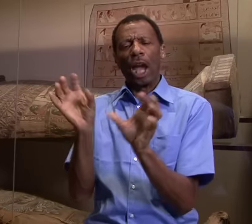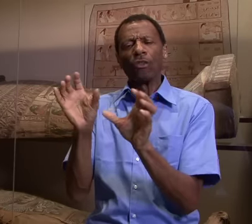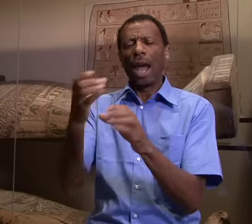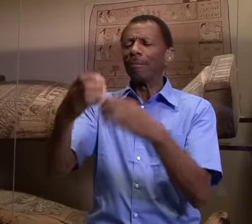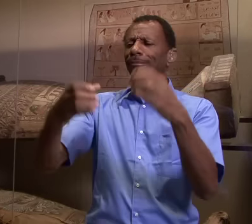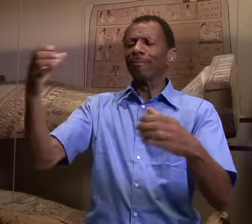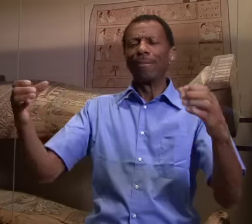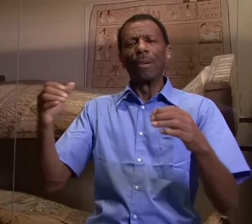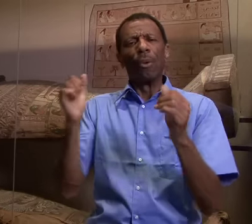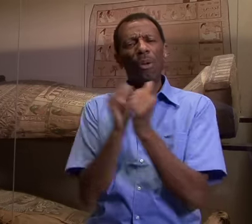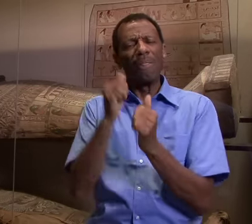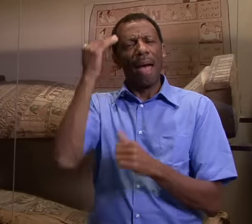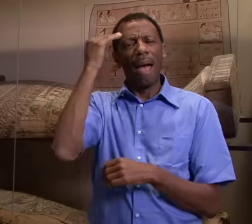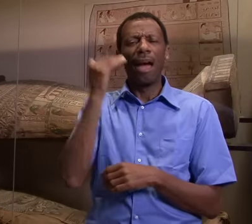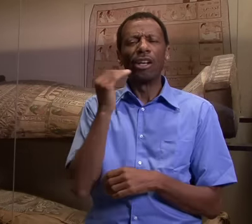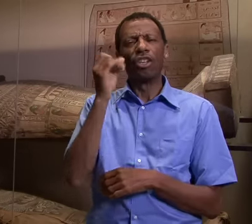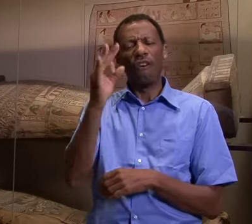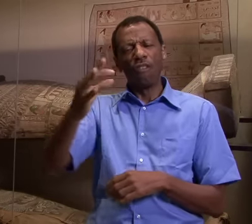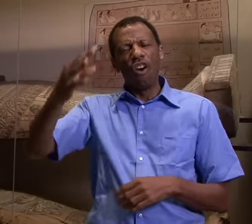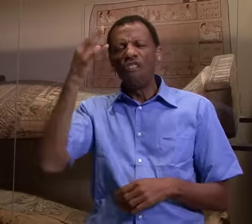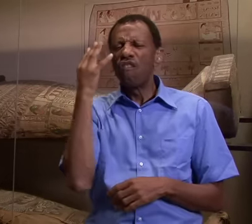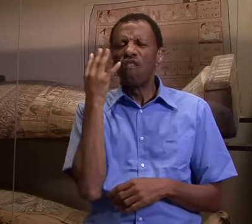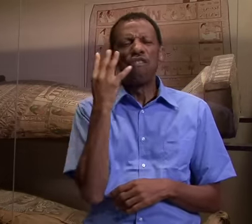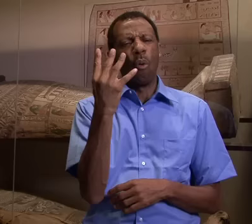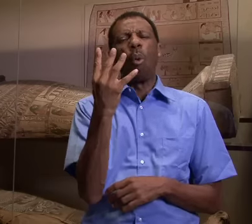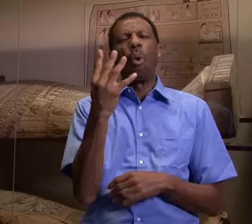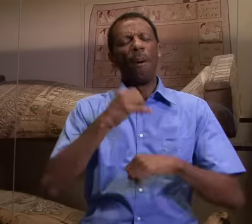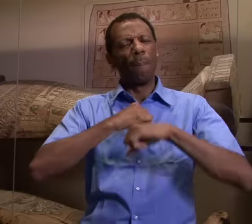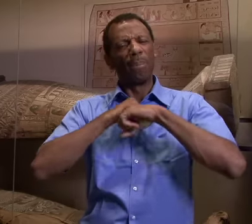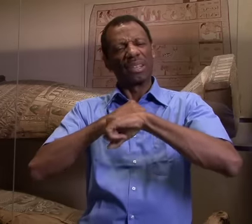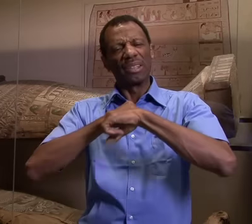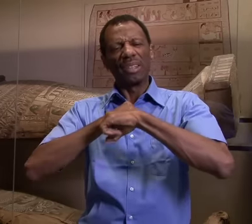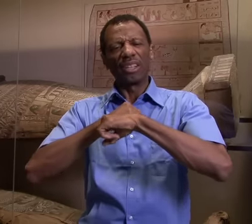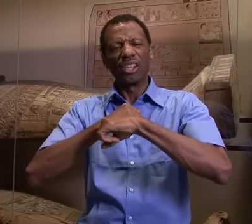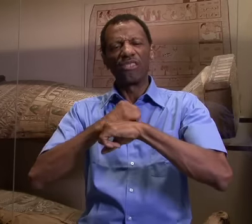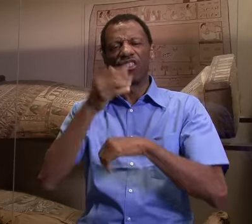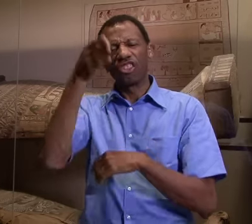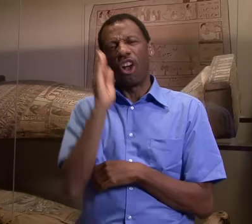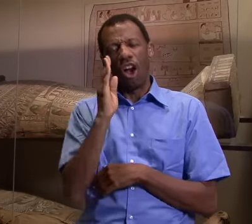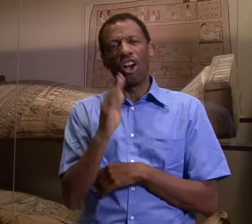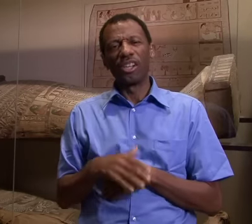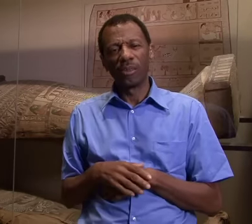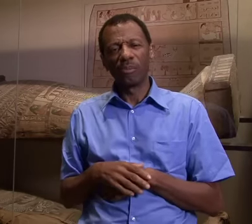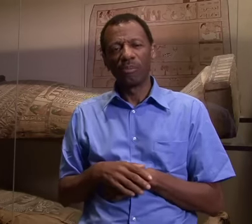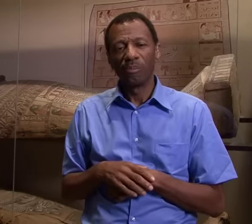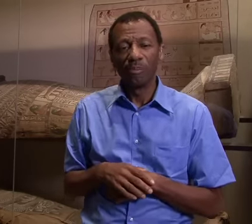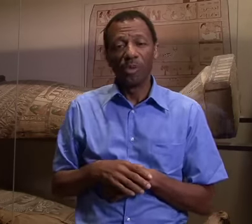The lids of these containers were often decorated with the heads of four protective gods.